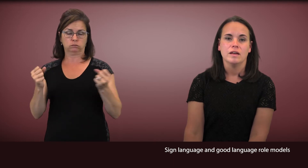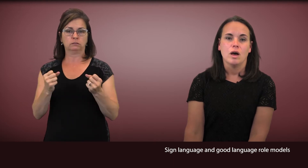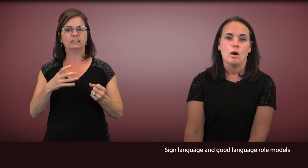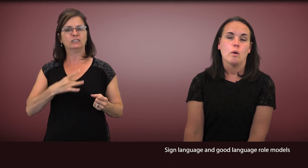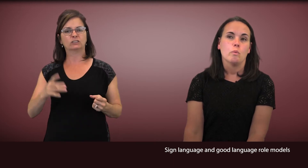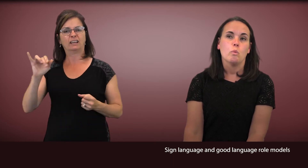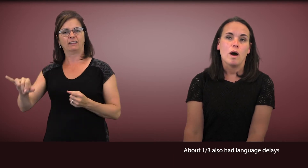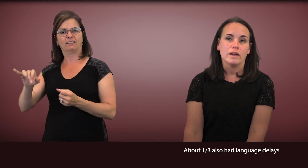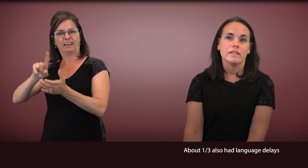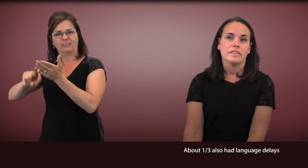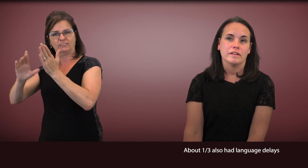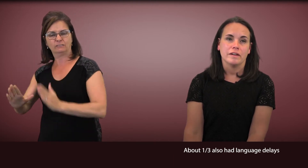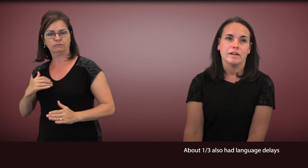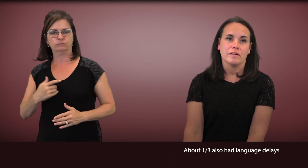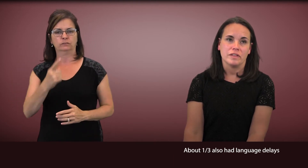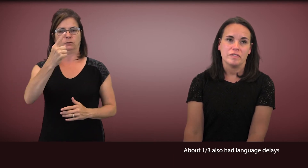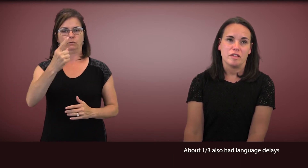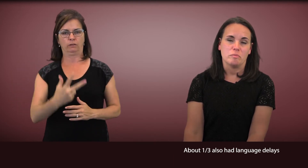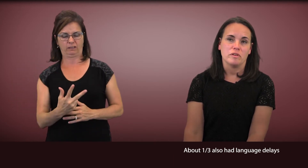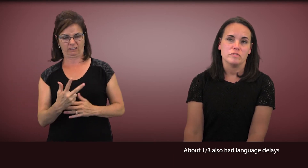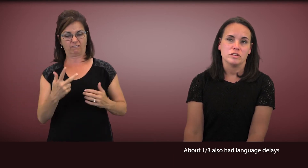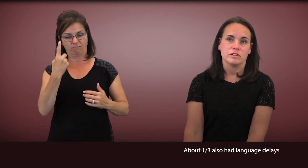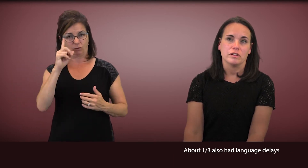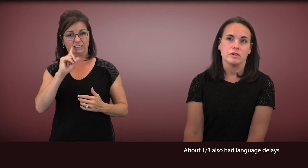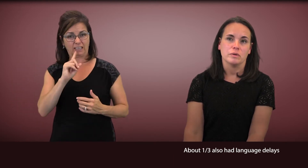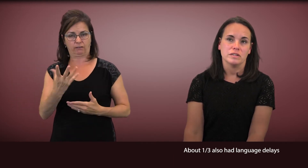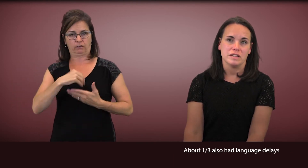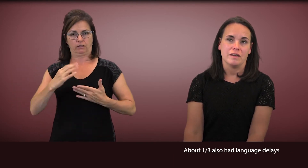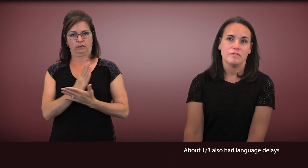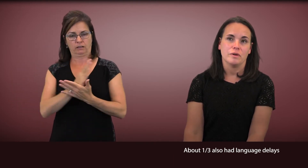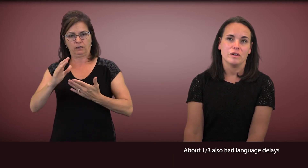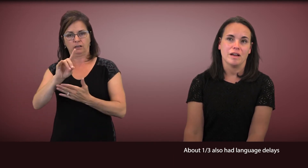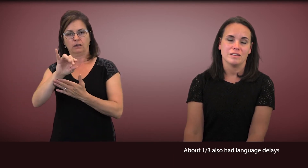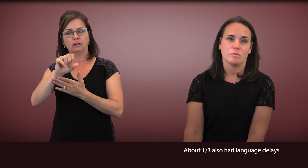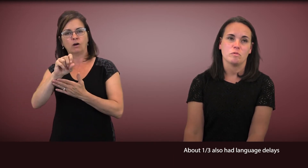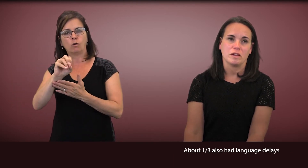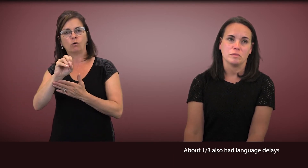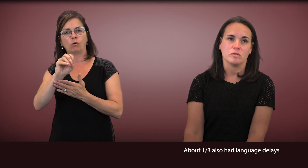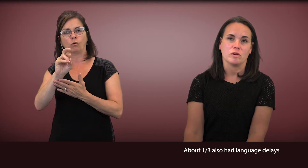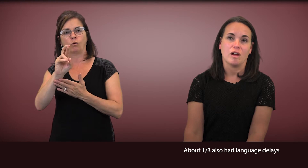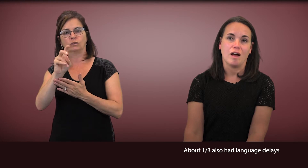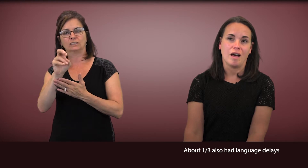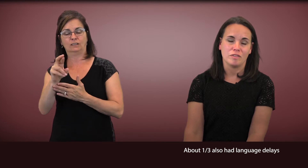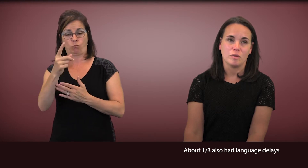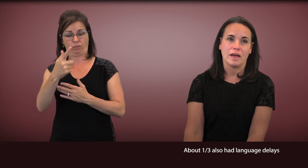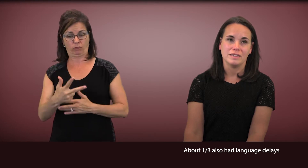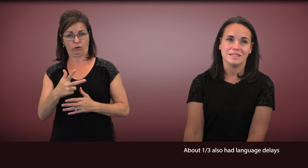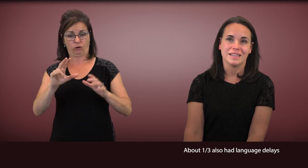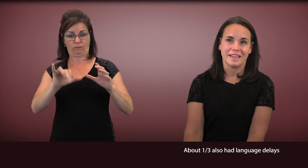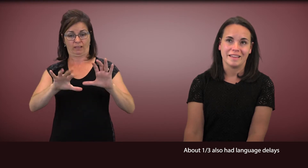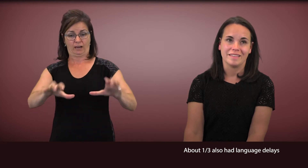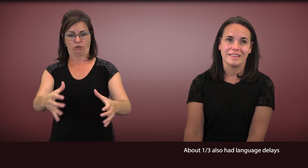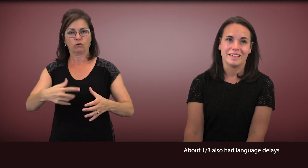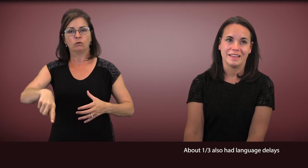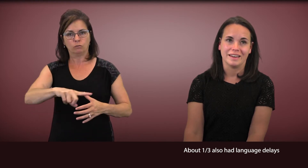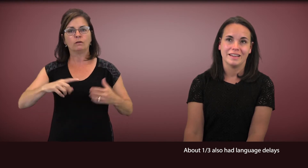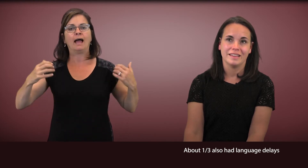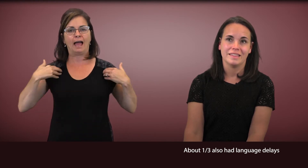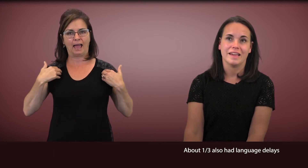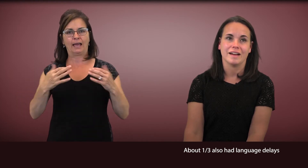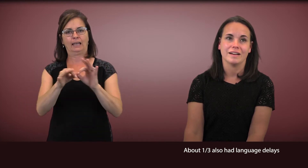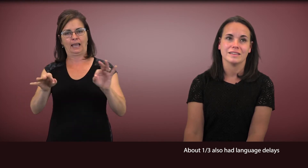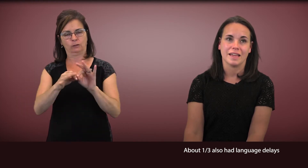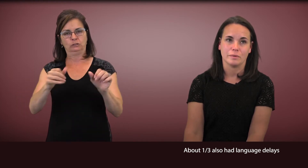ASL, 1/3 of his sample of children who were deaf, who had an autism spectrum disorder, also had delays